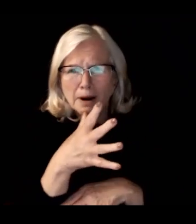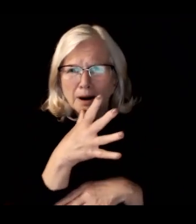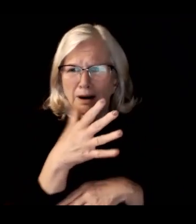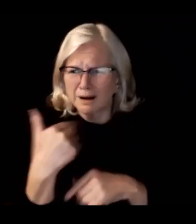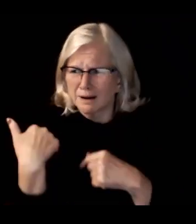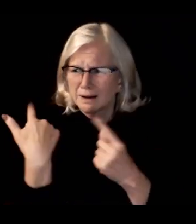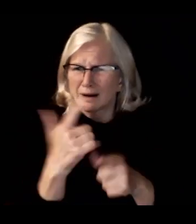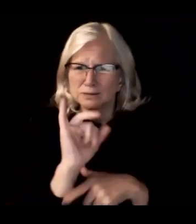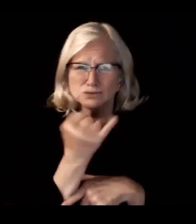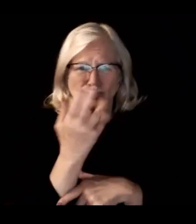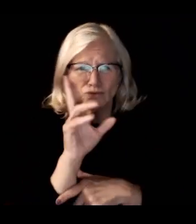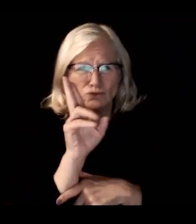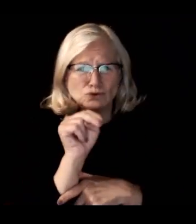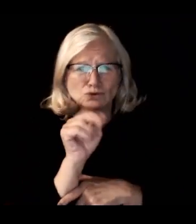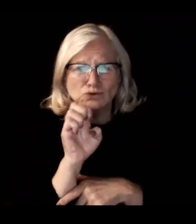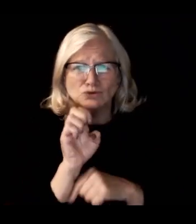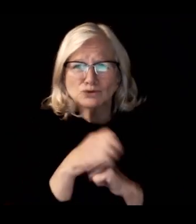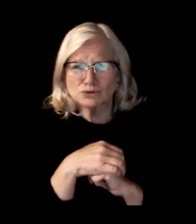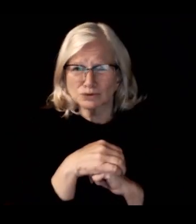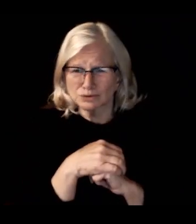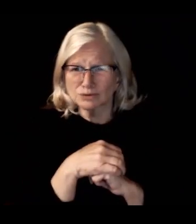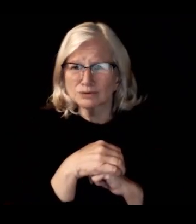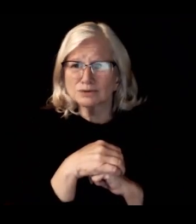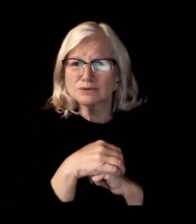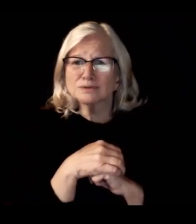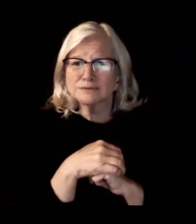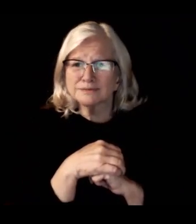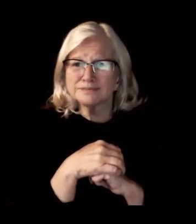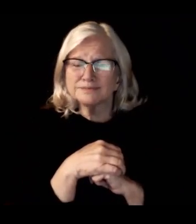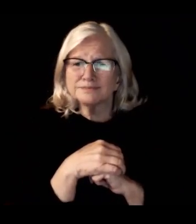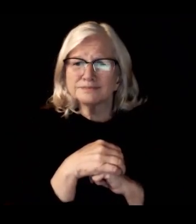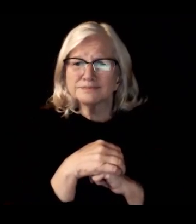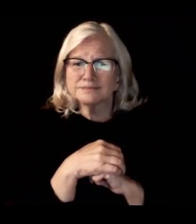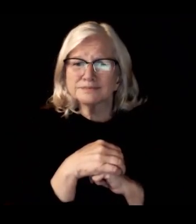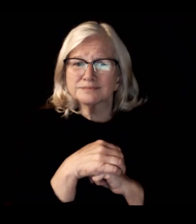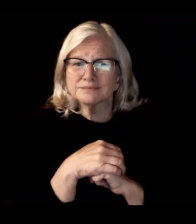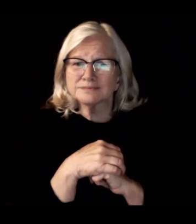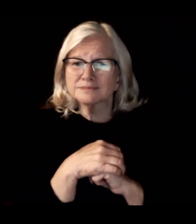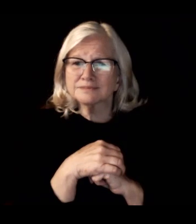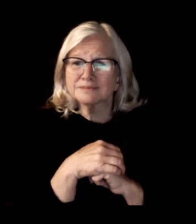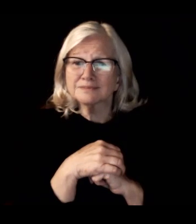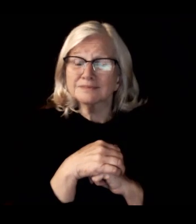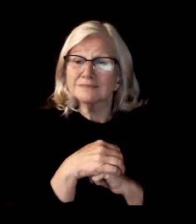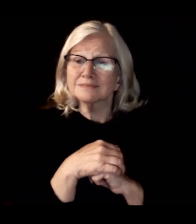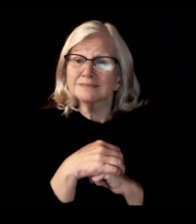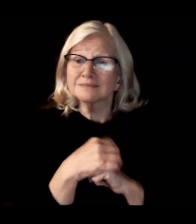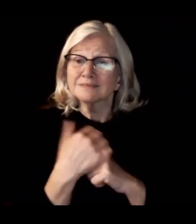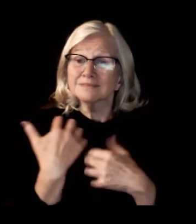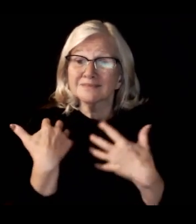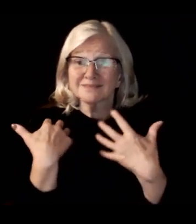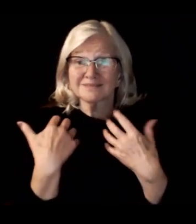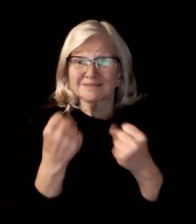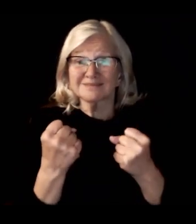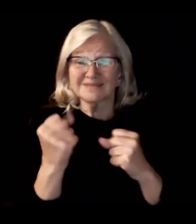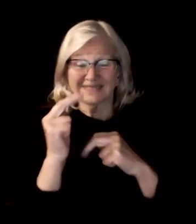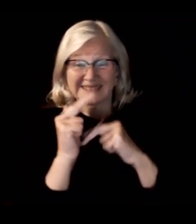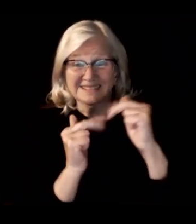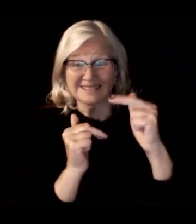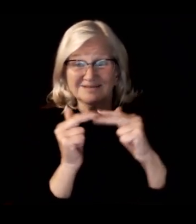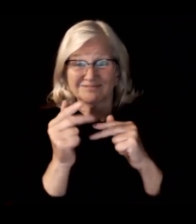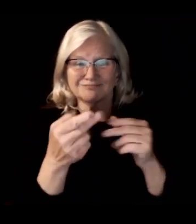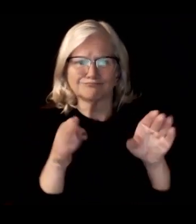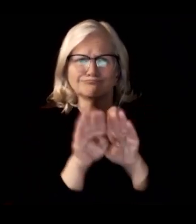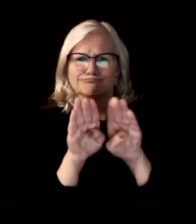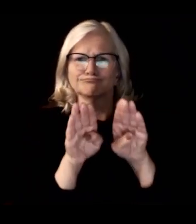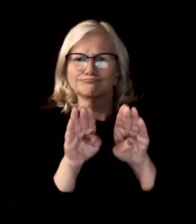March 17th that the state had closed healthcare facilities to the public in light of the spread of COVID-19. My brother Greg and